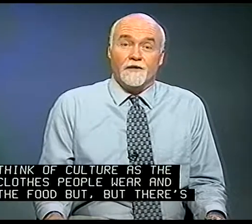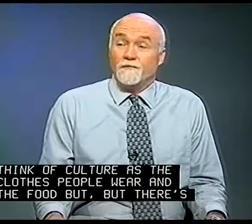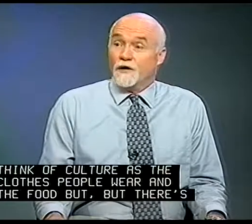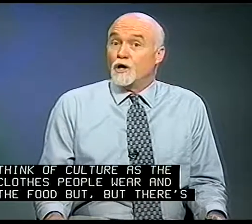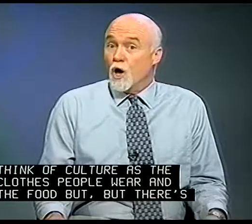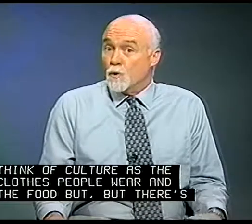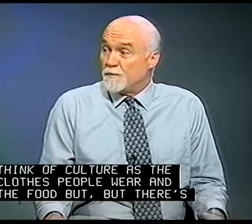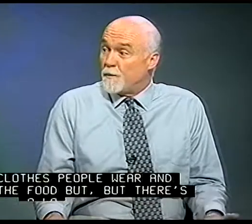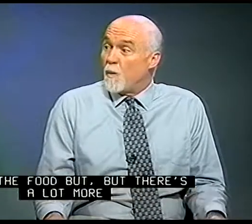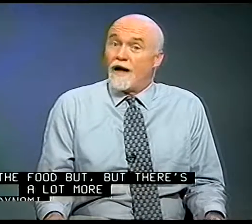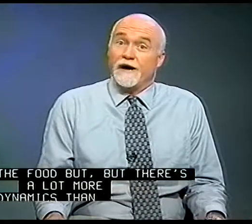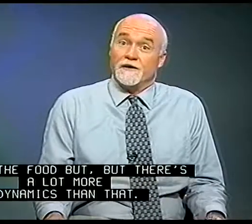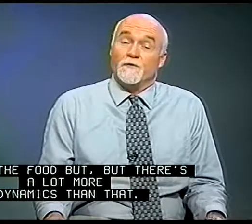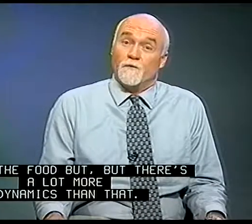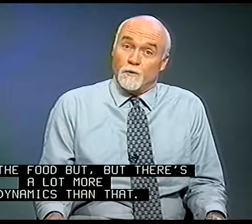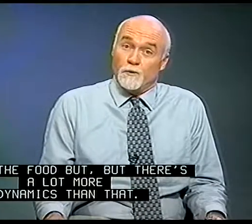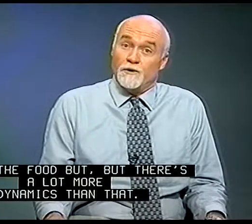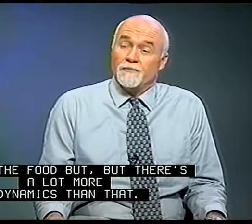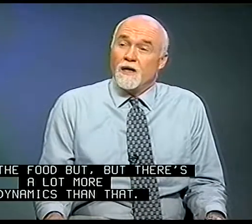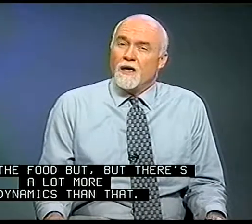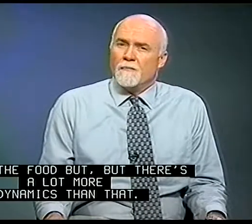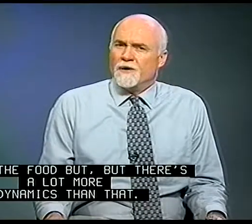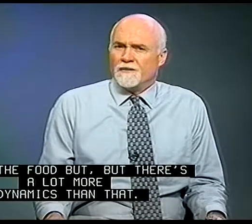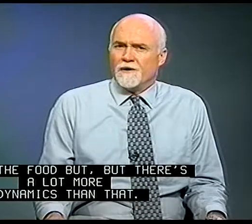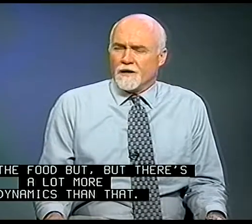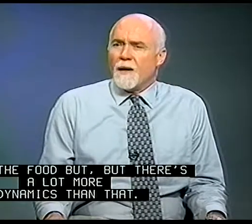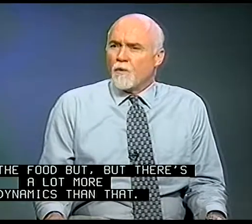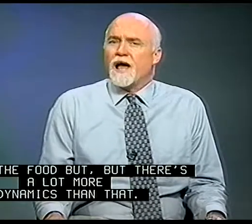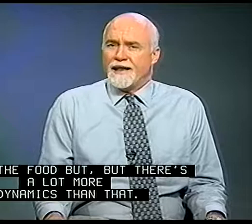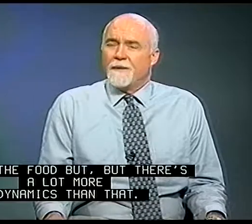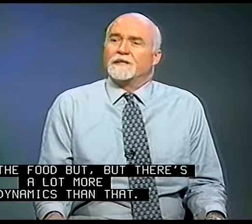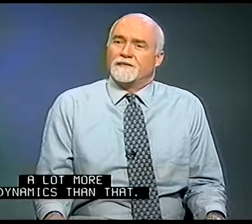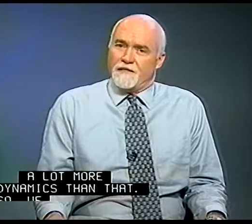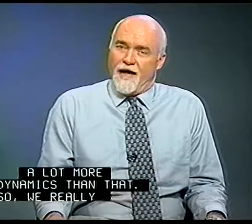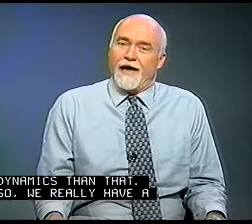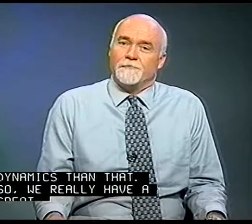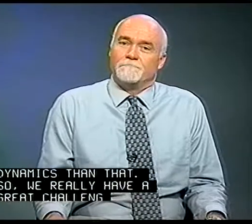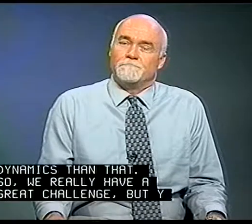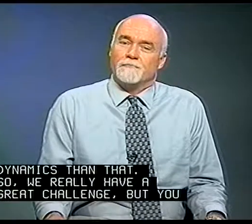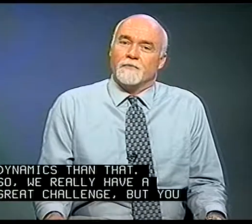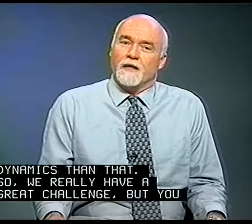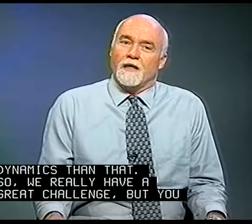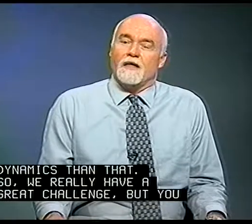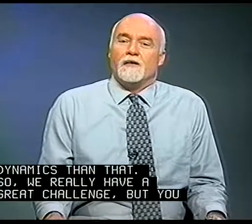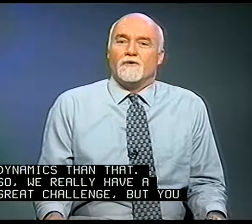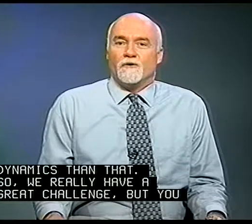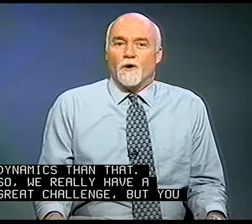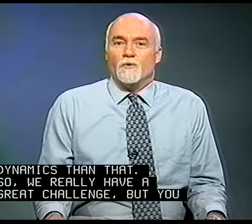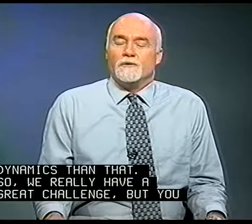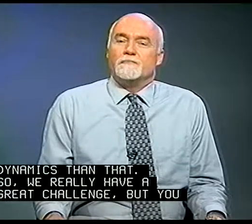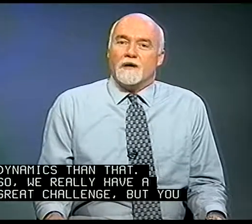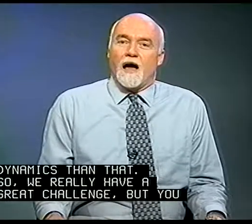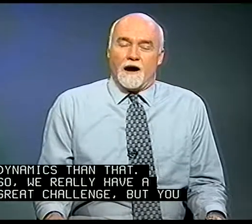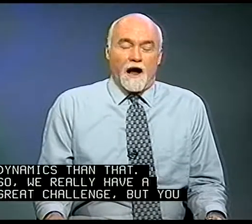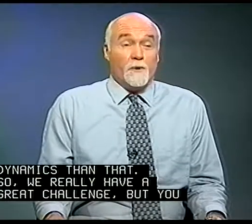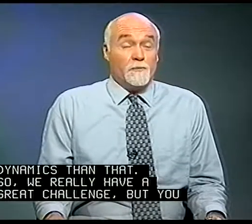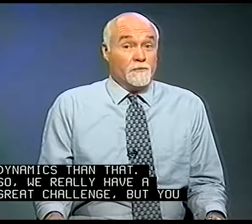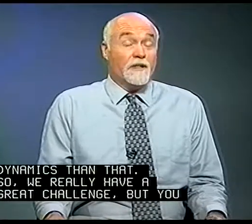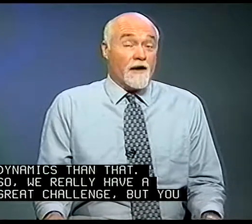the clothes people wear and the food. But there are a lot more dynamics than that. So we really have a